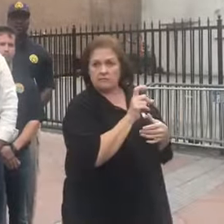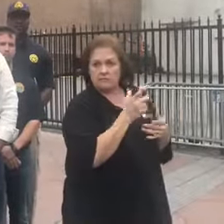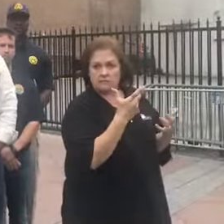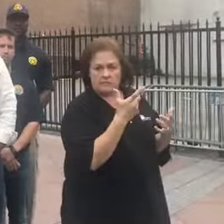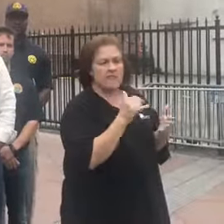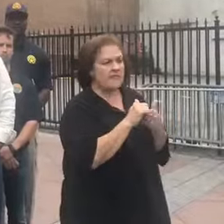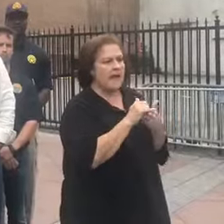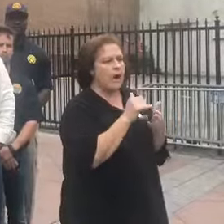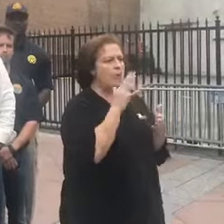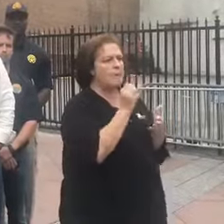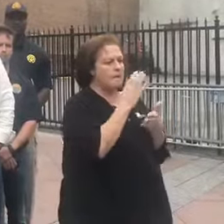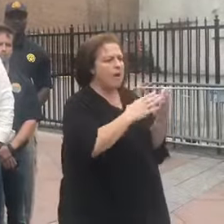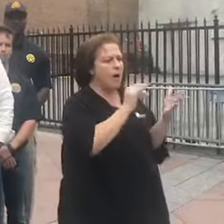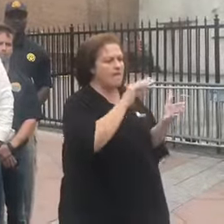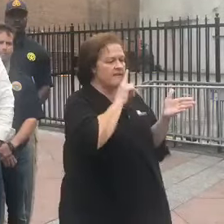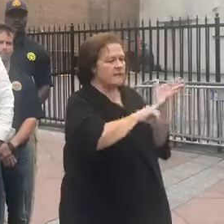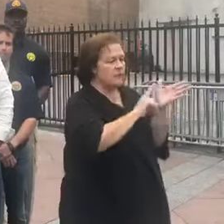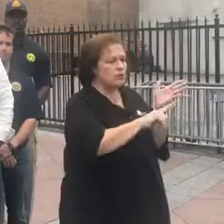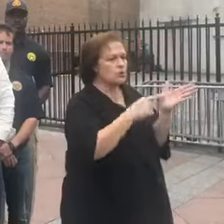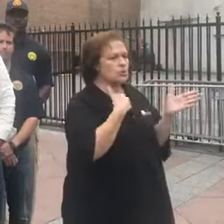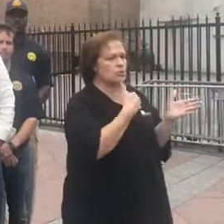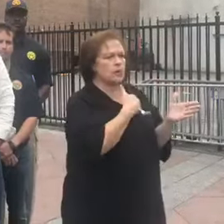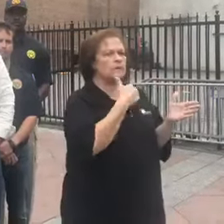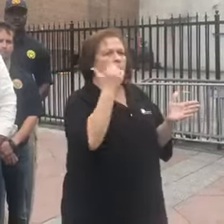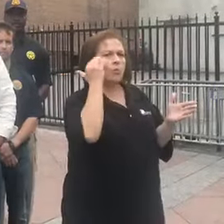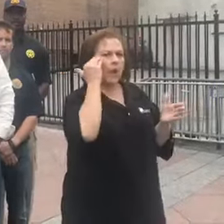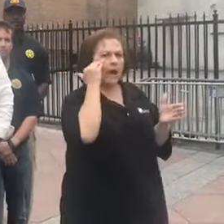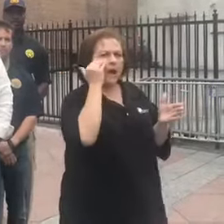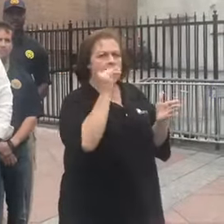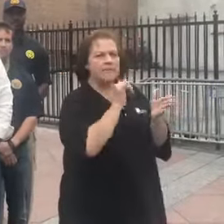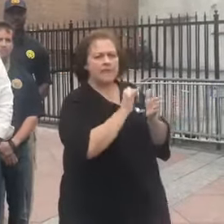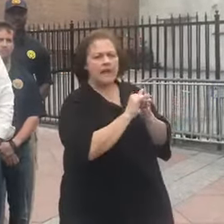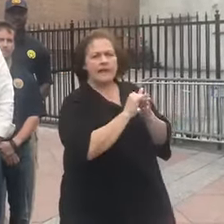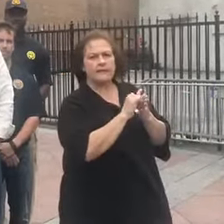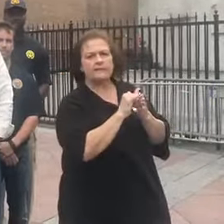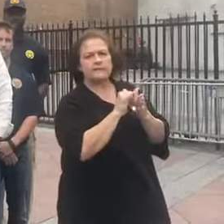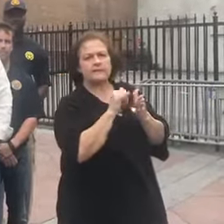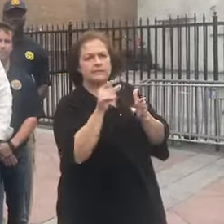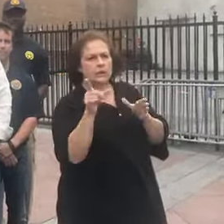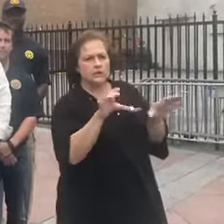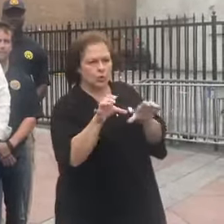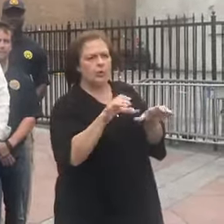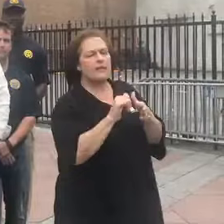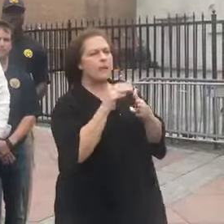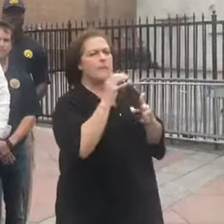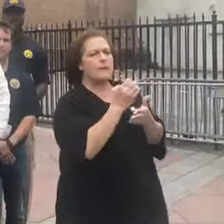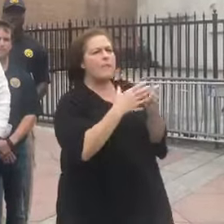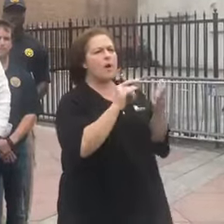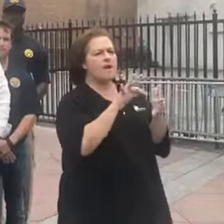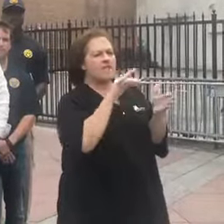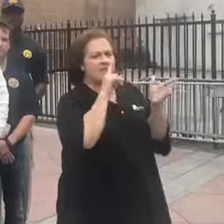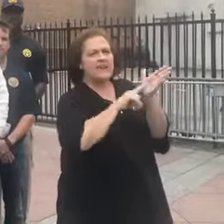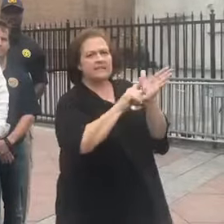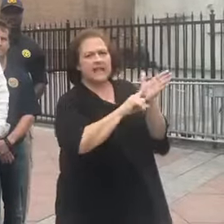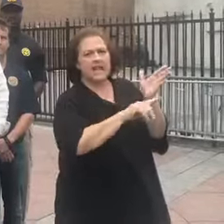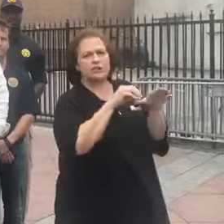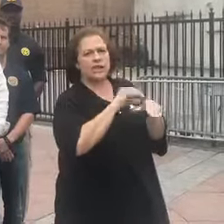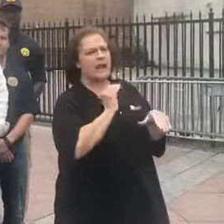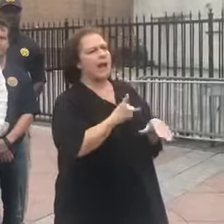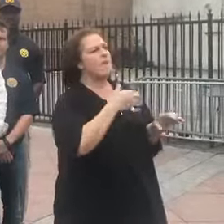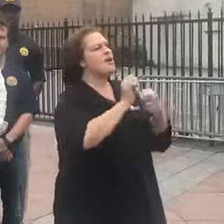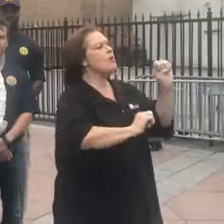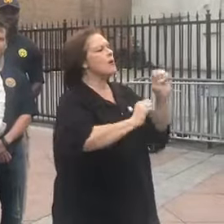up being part of the investigation. We have seen it. We're well aware of it. It's provided to everybody, and that'll certainly be part of the investigation and our evaluation